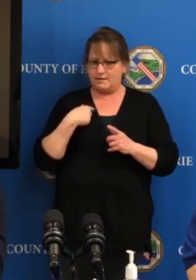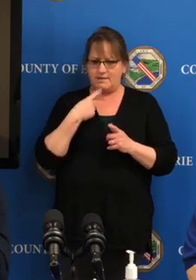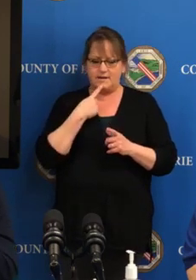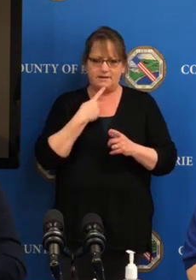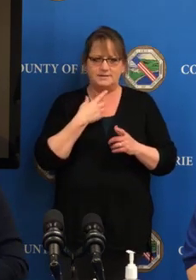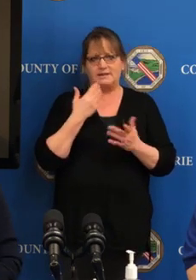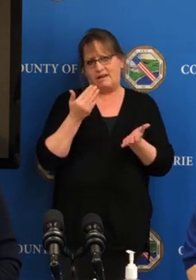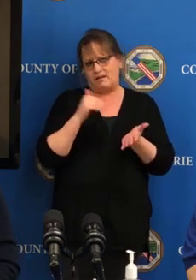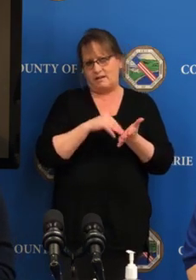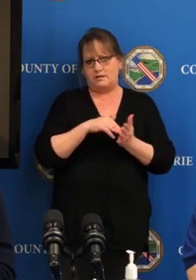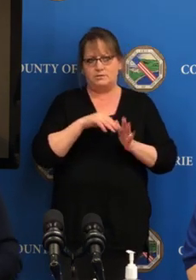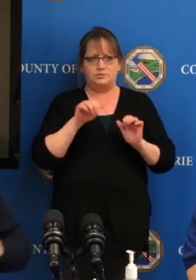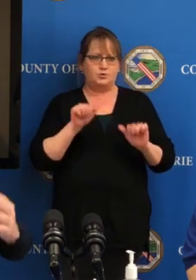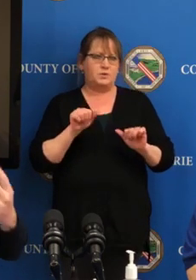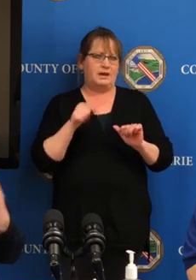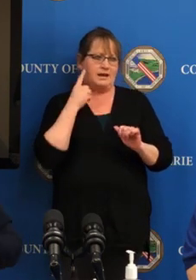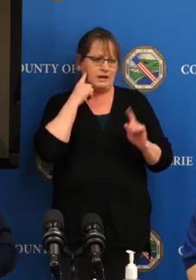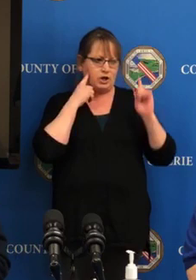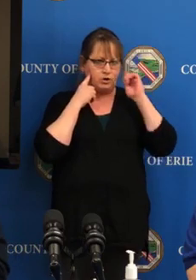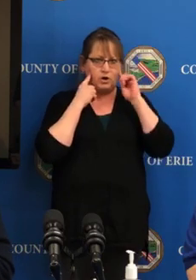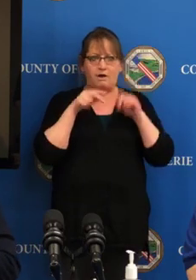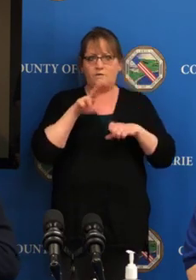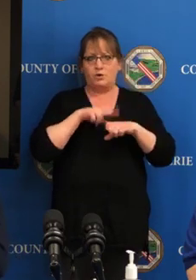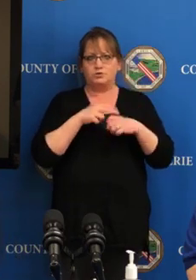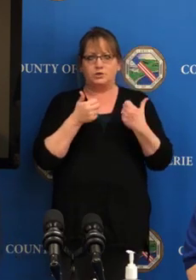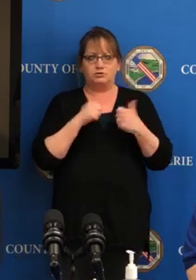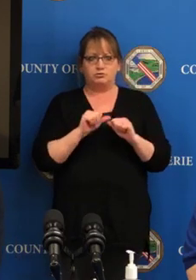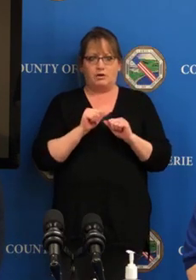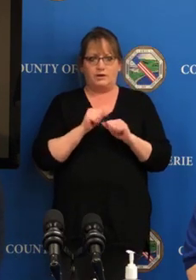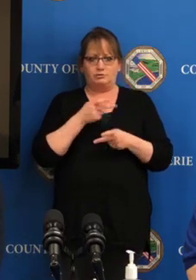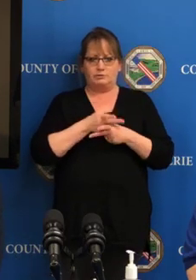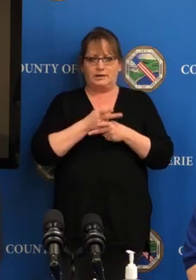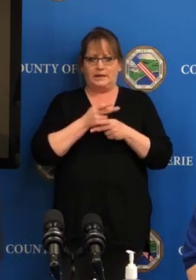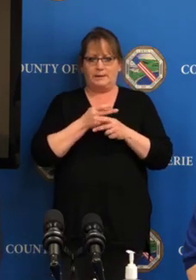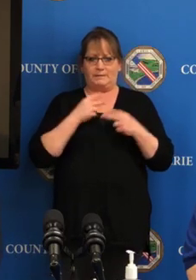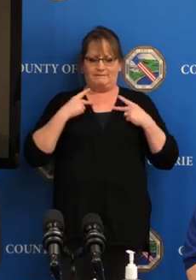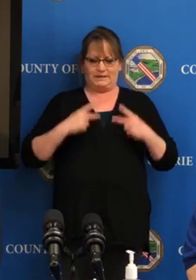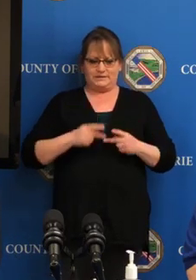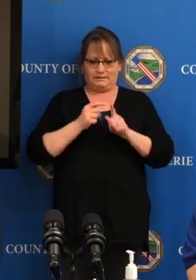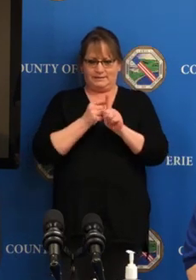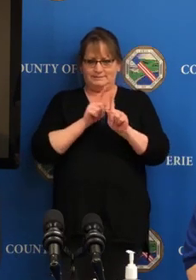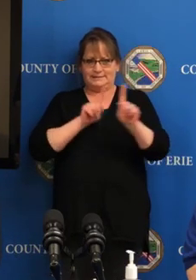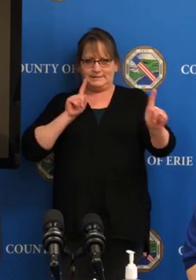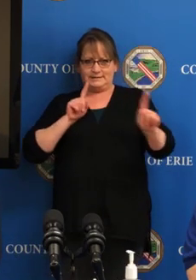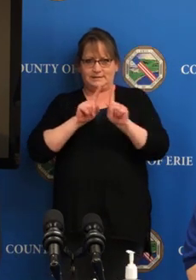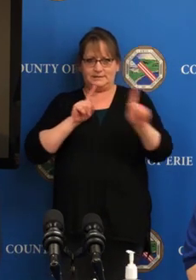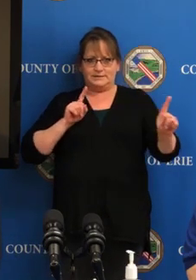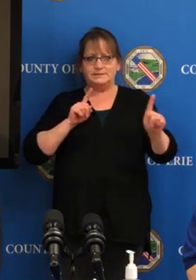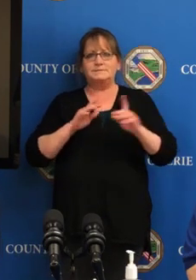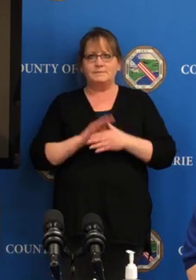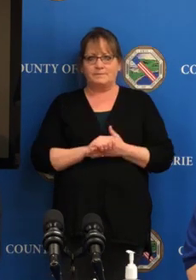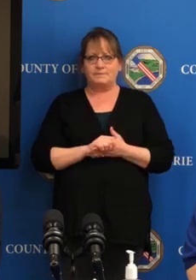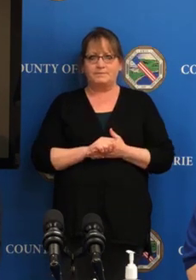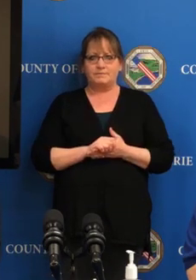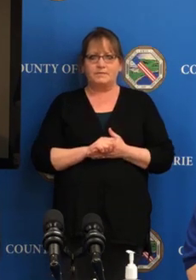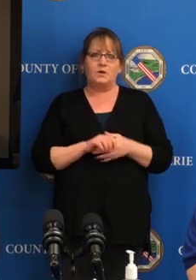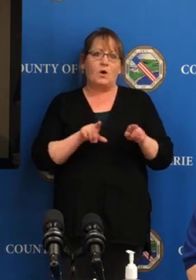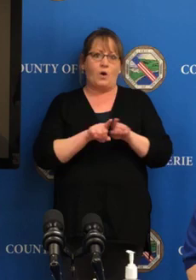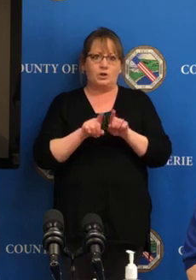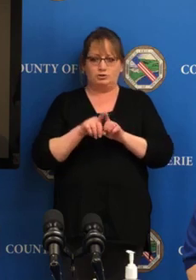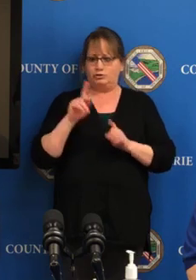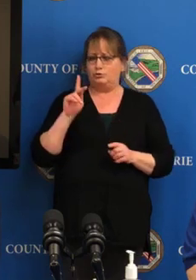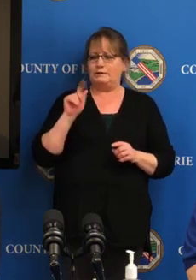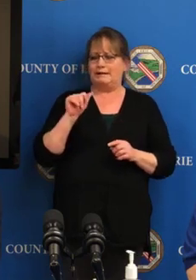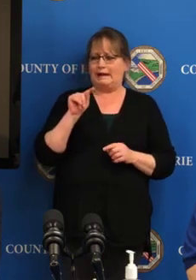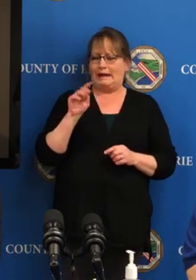Dan, from over there. And of course, we're trying to keep our physical distance, and we're glad to be here also with Kate